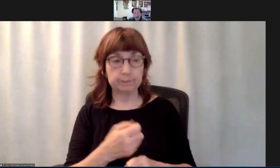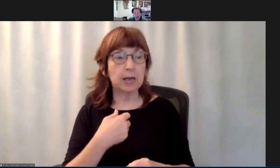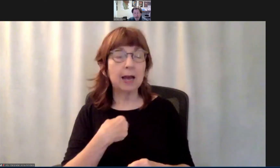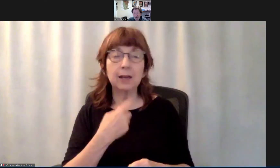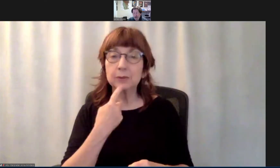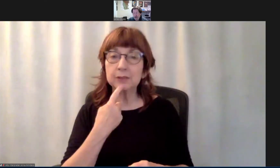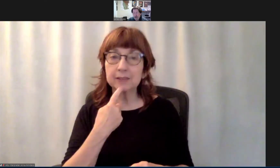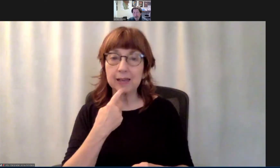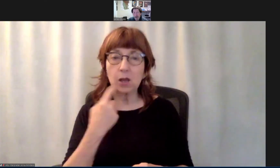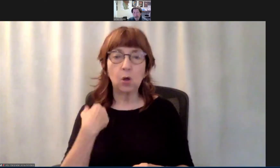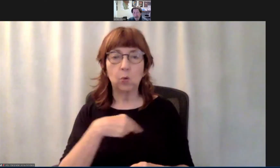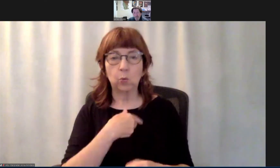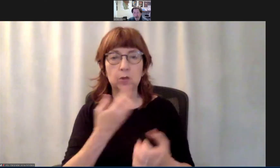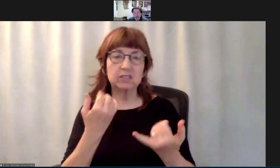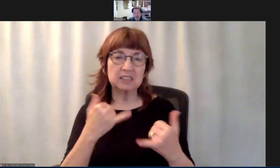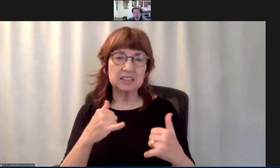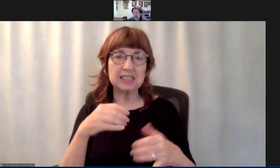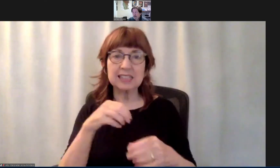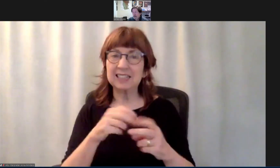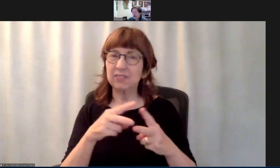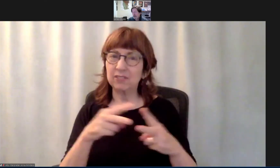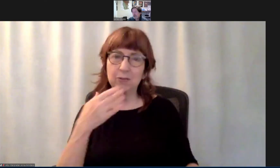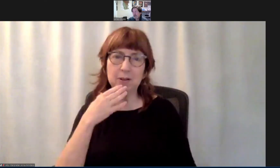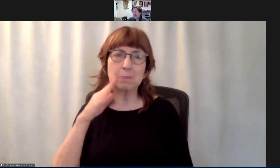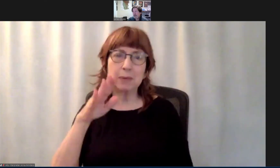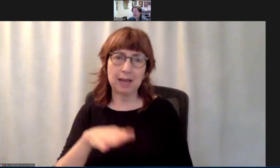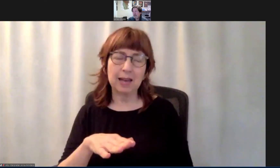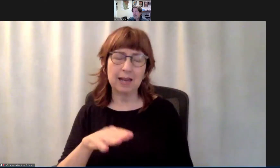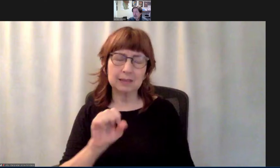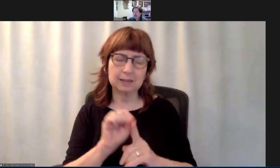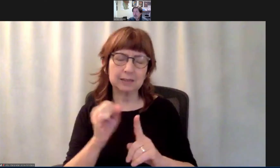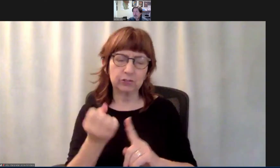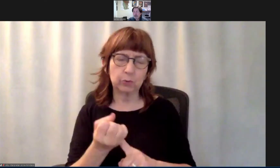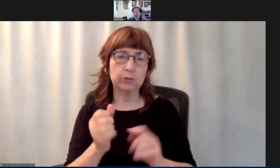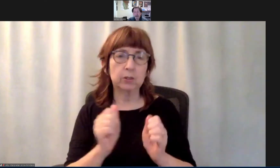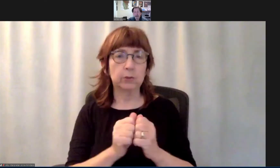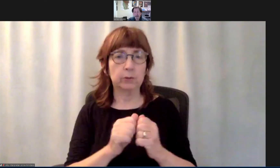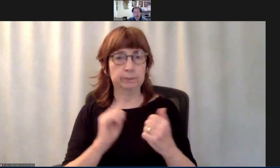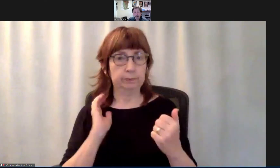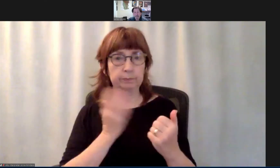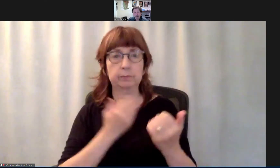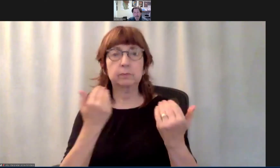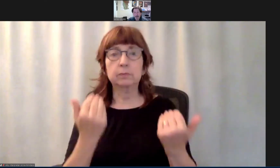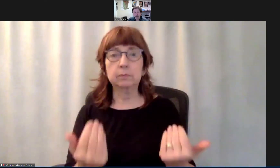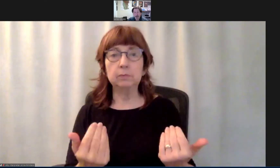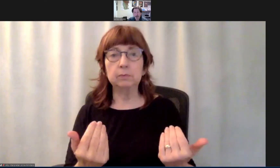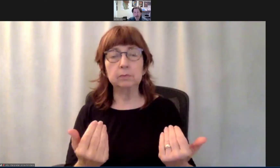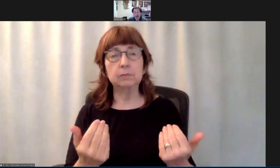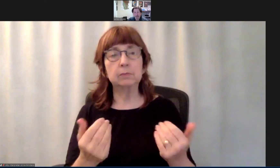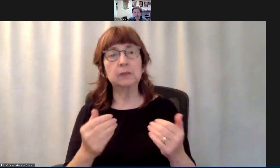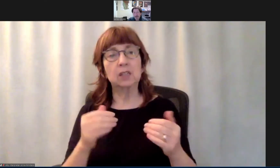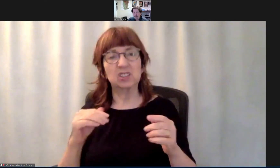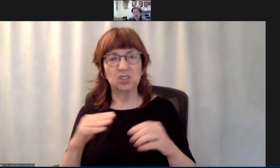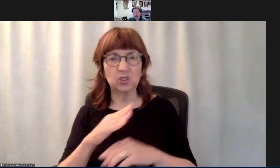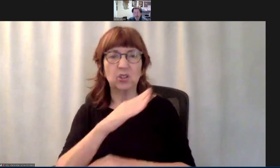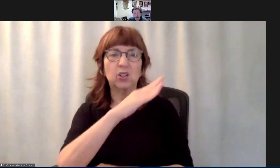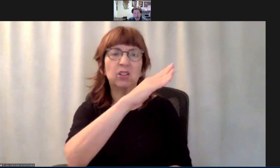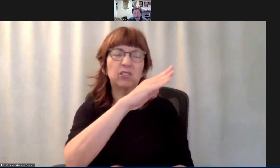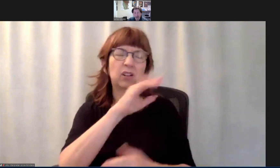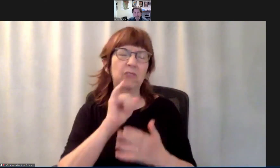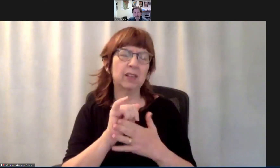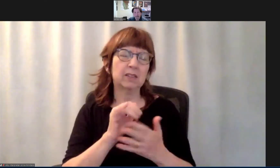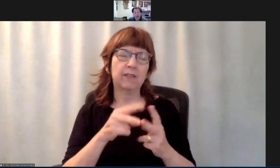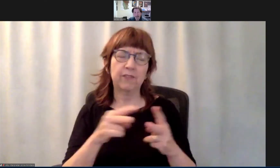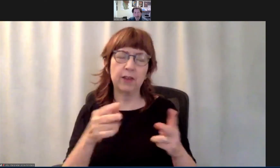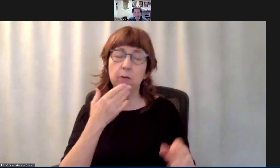that we are still in a very bad situation with our current surge of this very